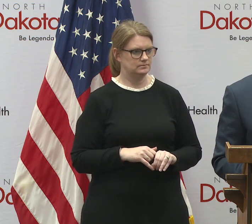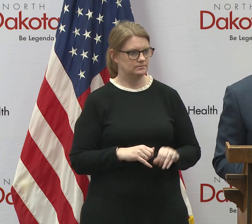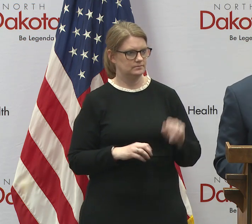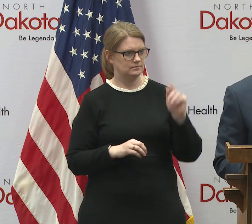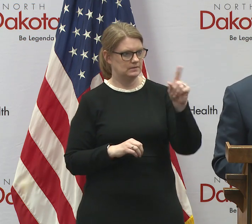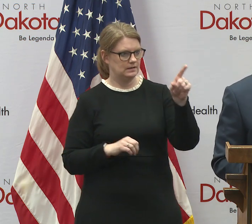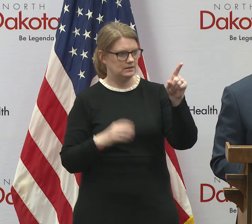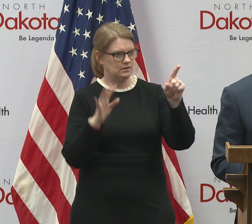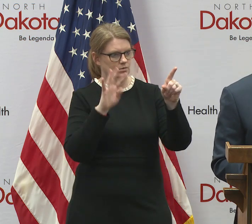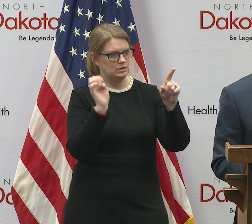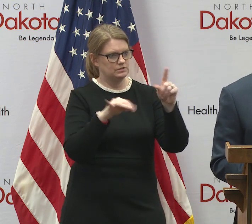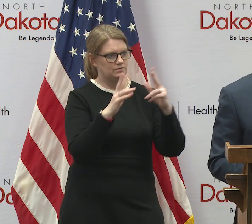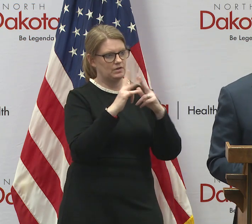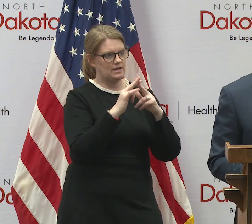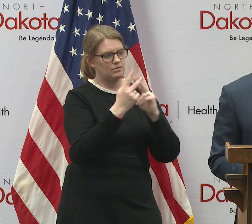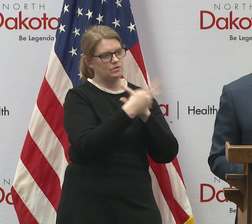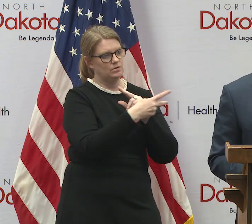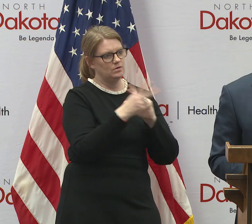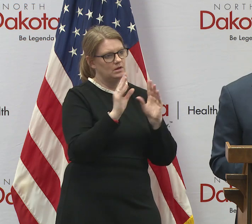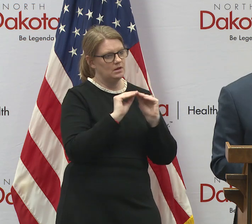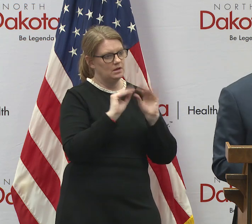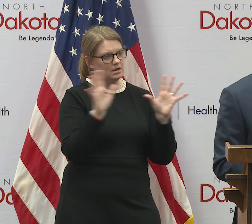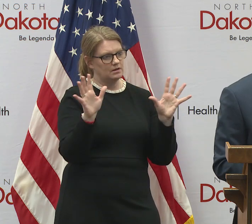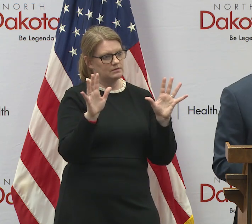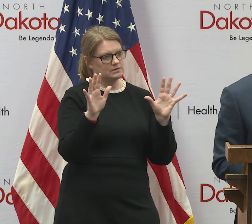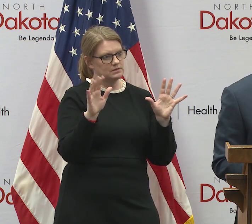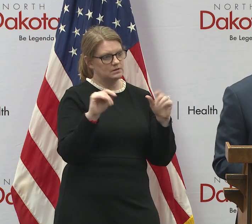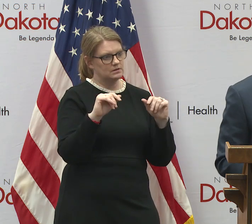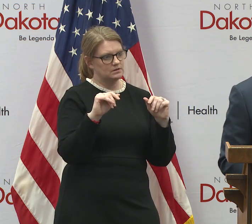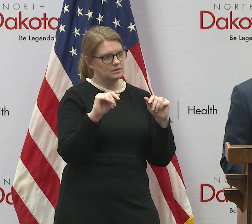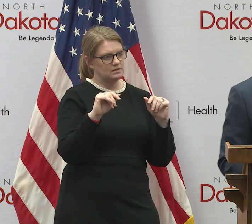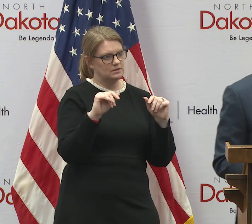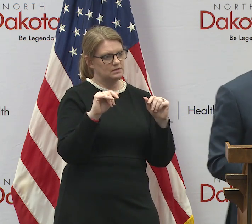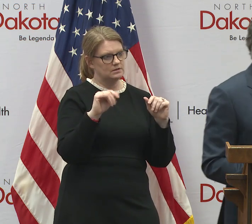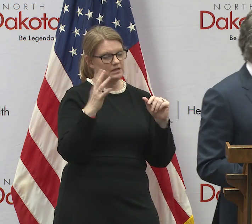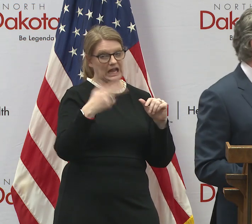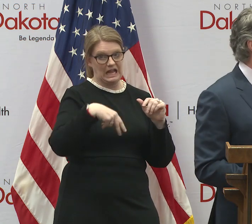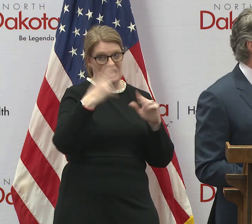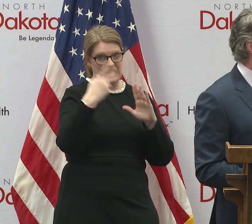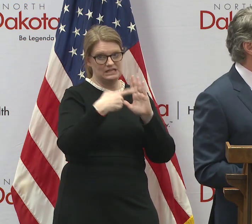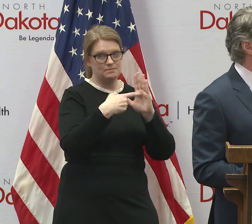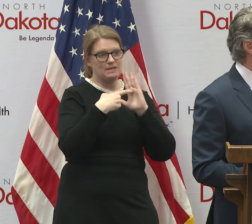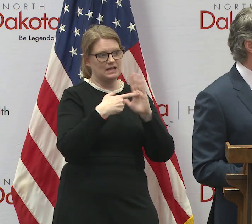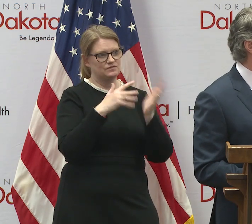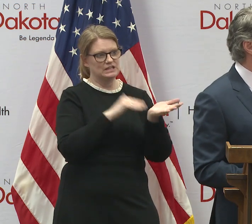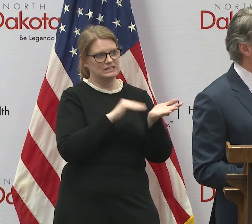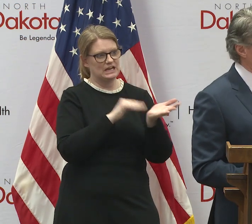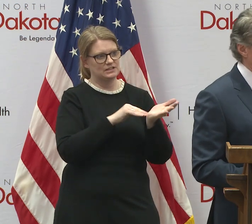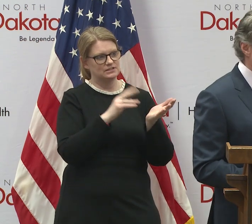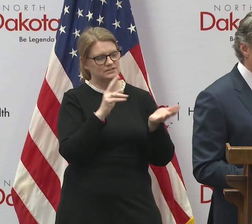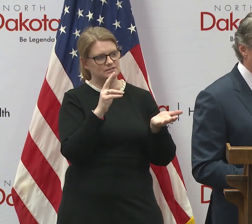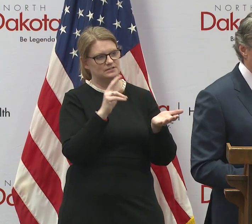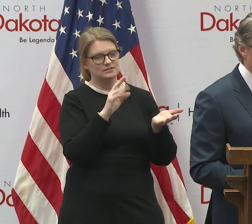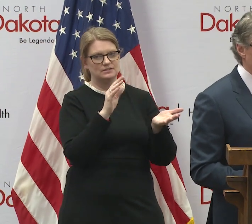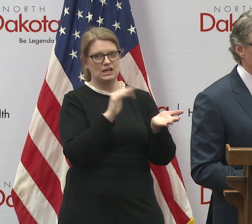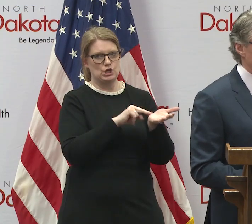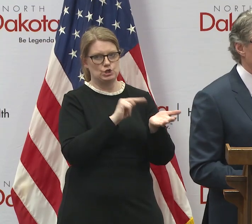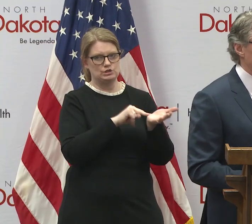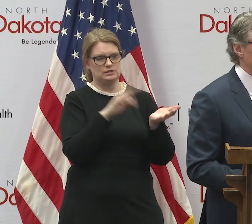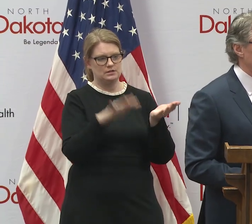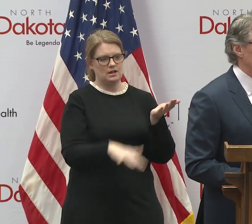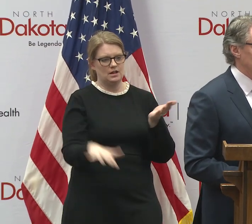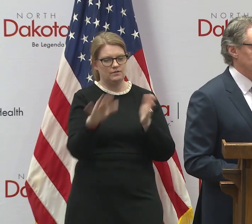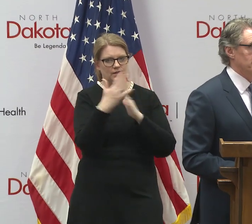This question might be for either of you gentlemen. Obviously, there's a high demand for doctors and nurses around the